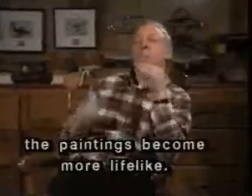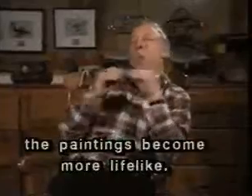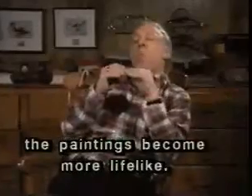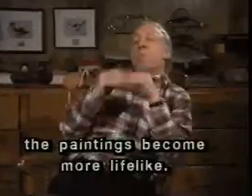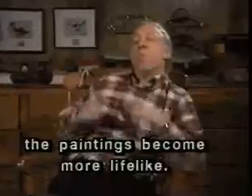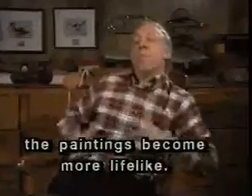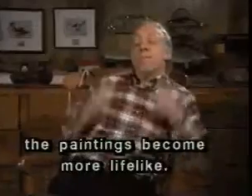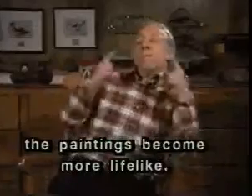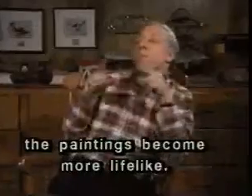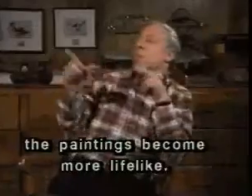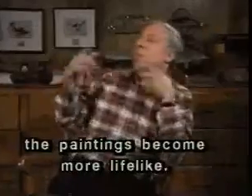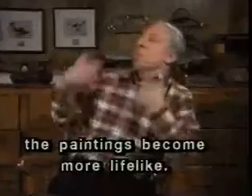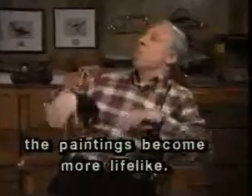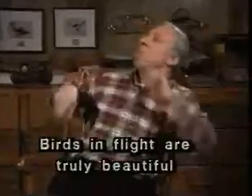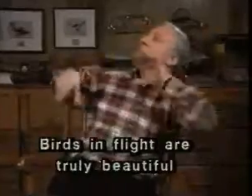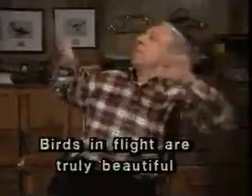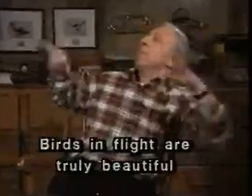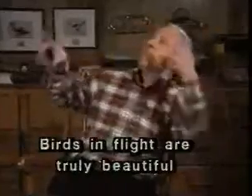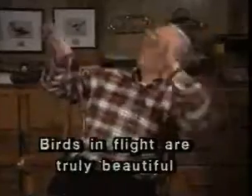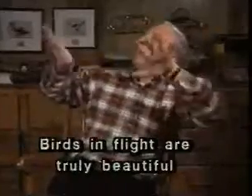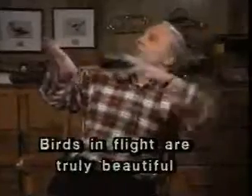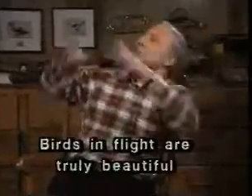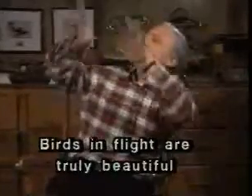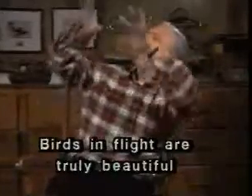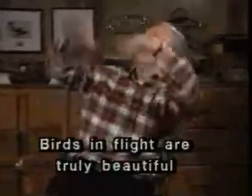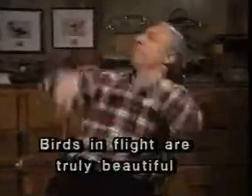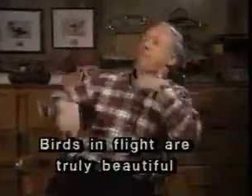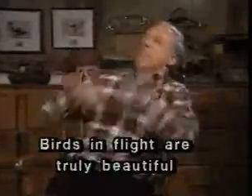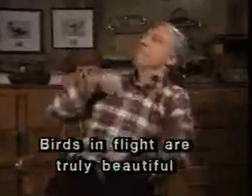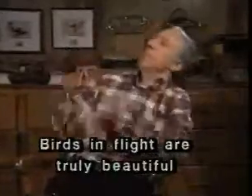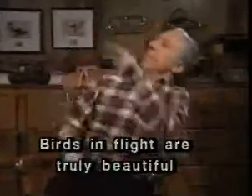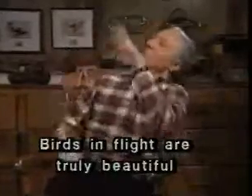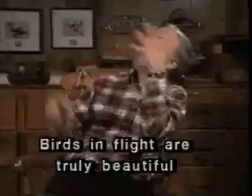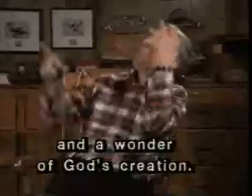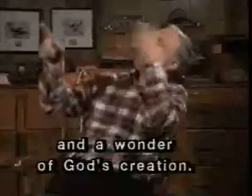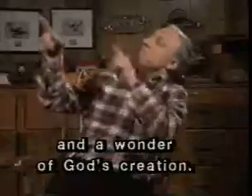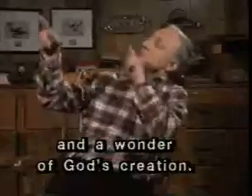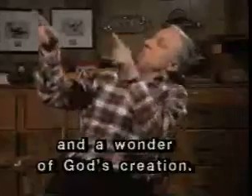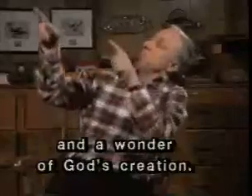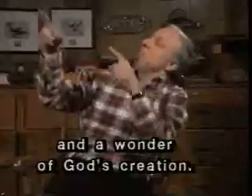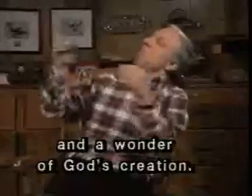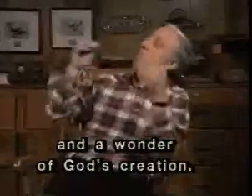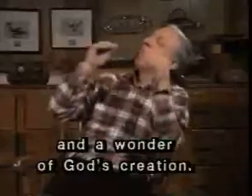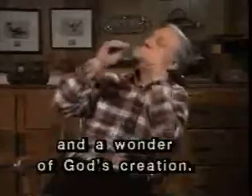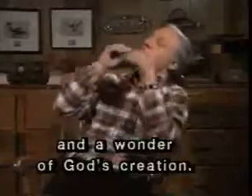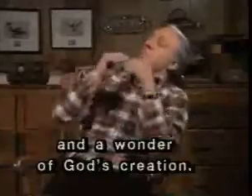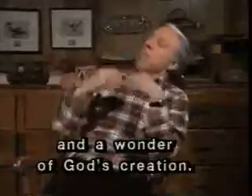lifelike. Birds in flight are truly beautiful and a wonder of God's creation.